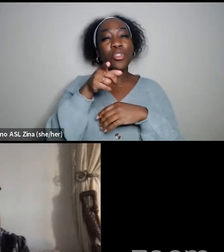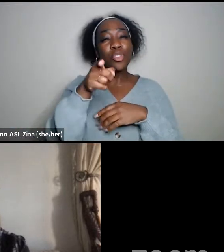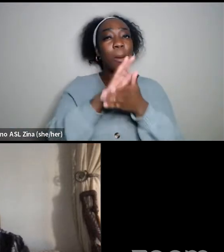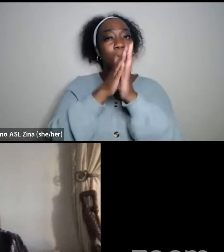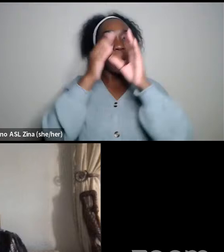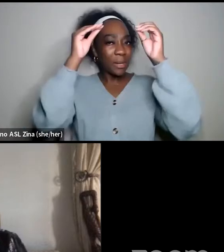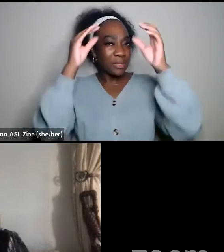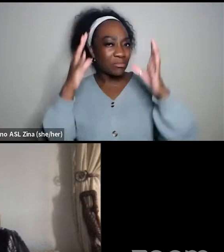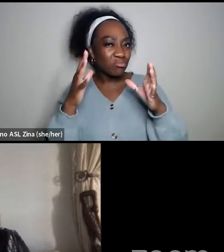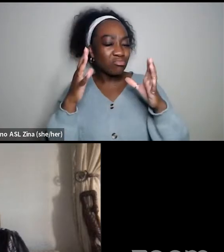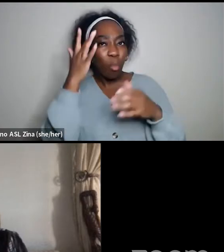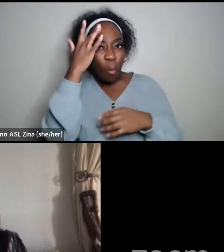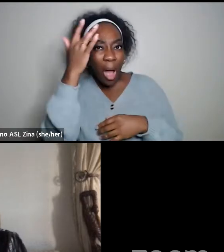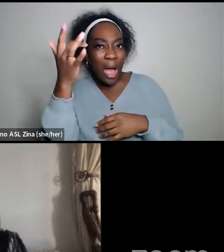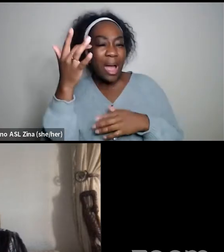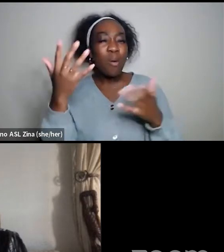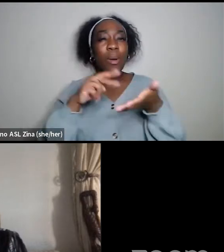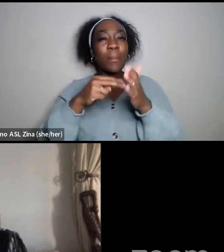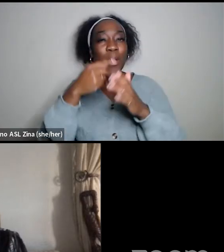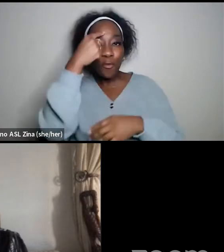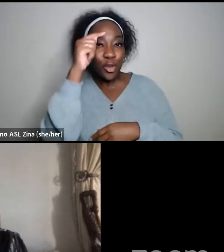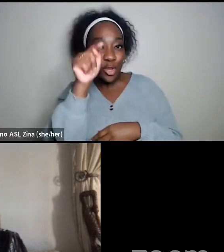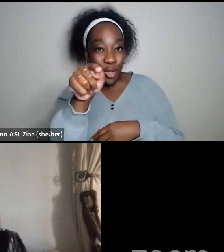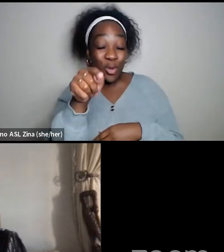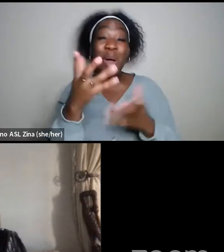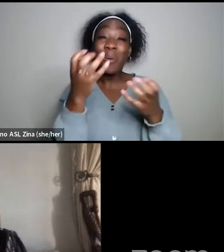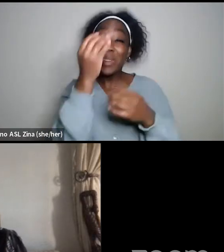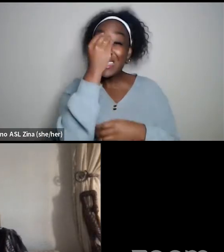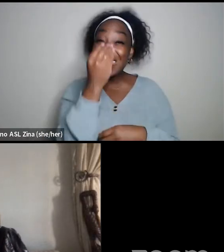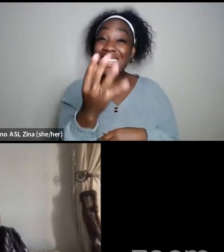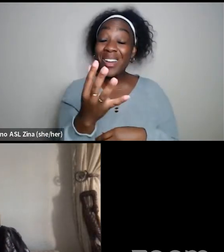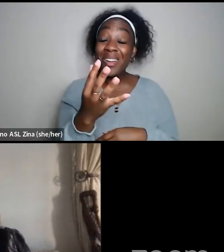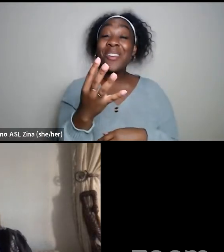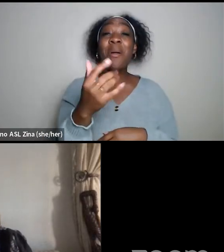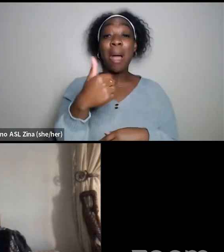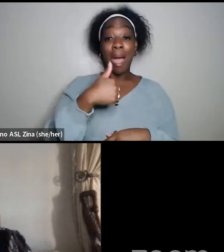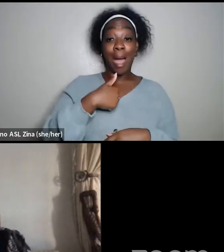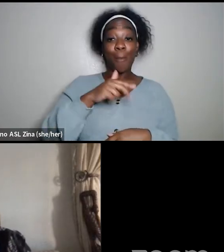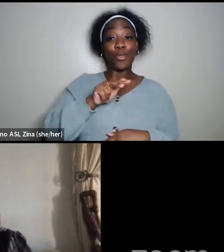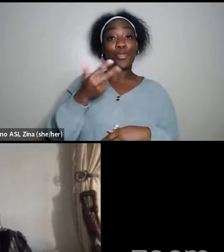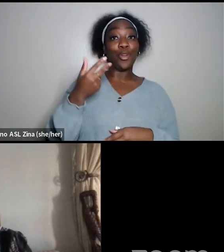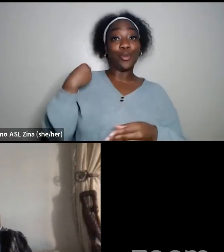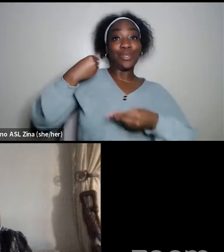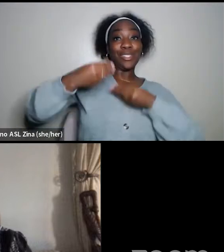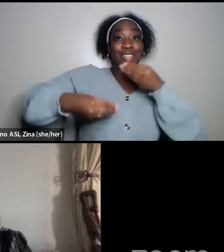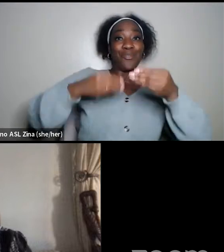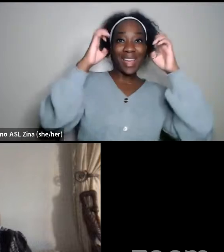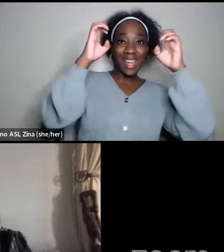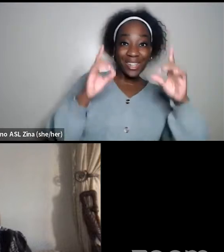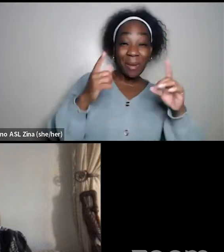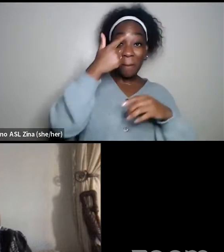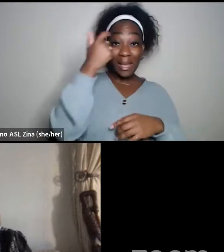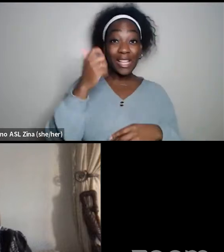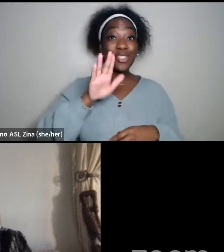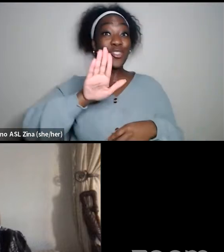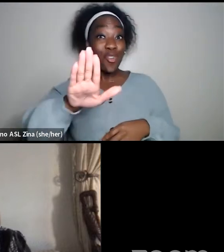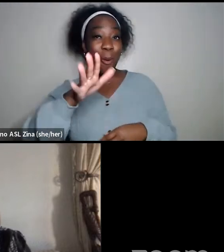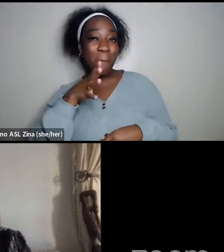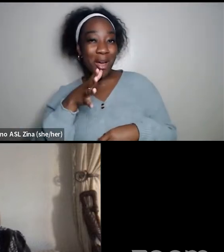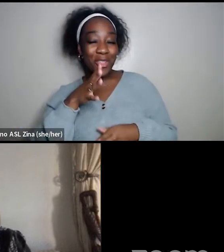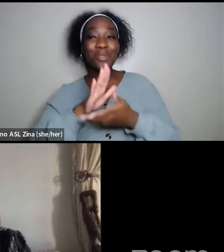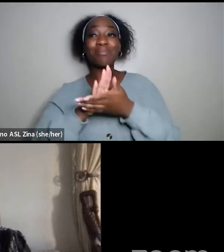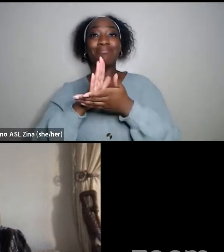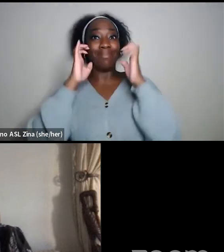I'll say that I'm a third generation educator because your mother before you was also an educator, right? In fact, everybody in